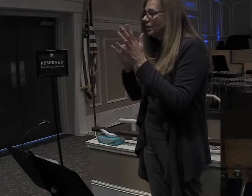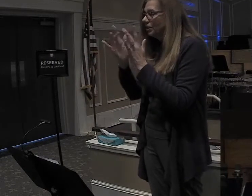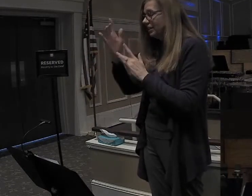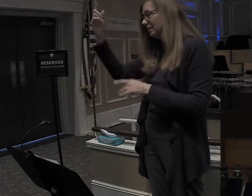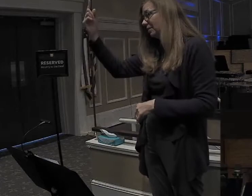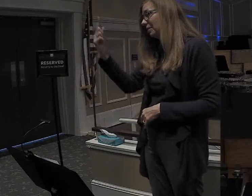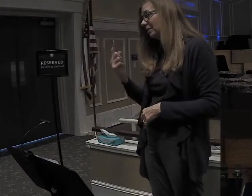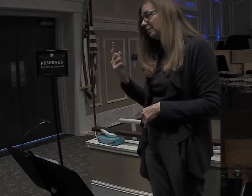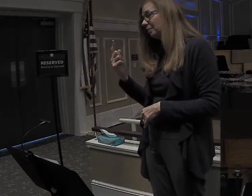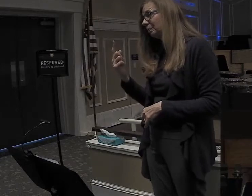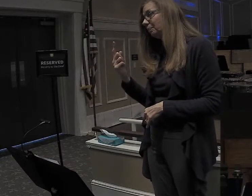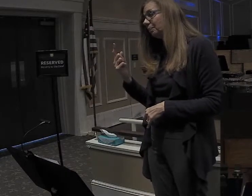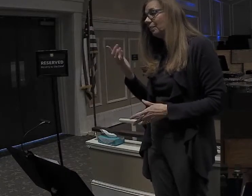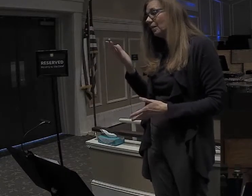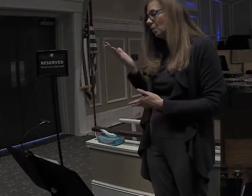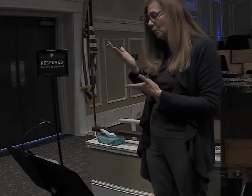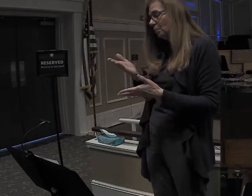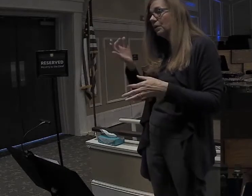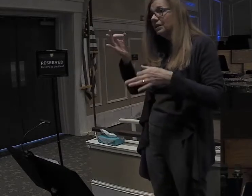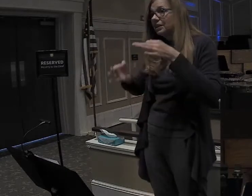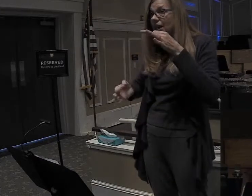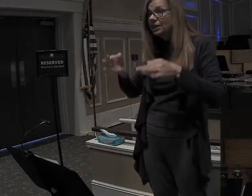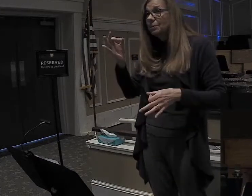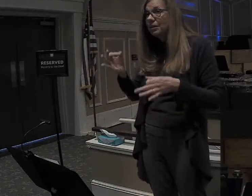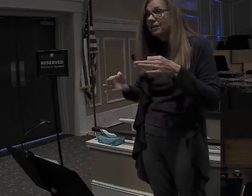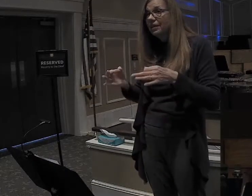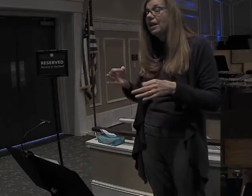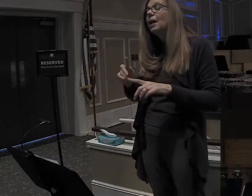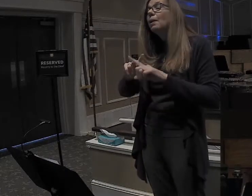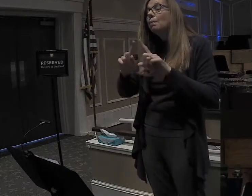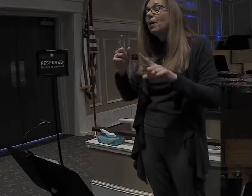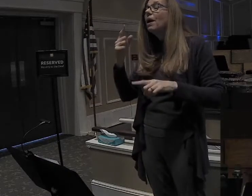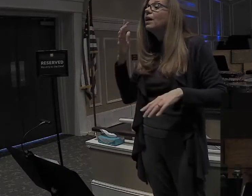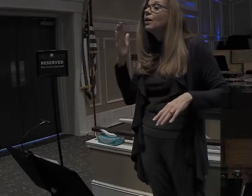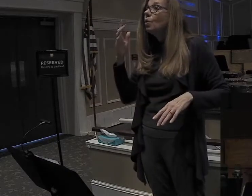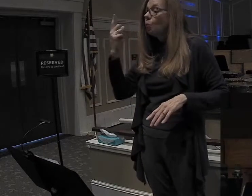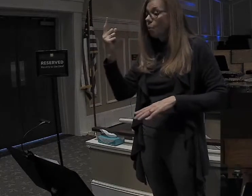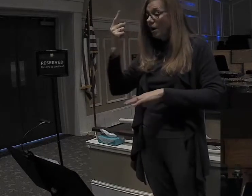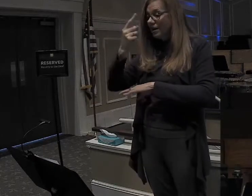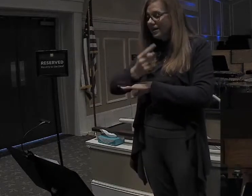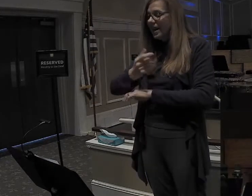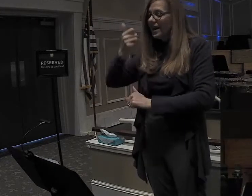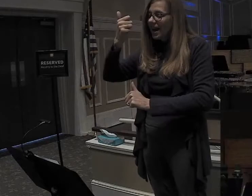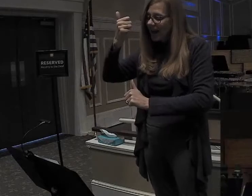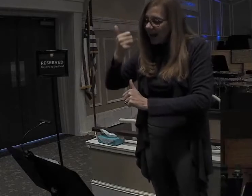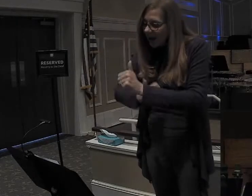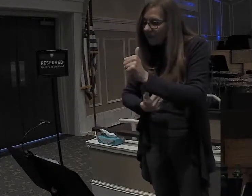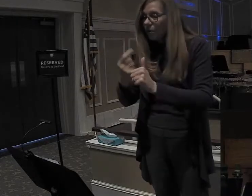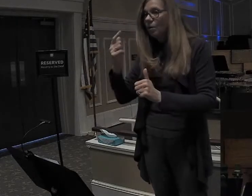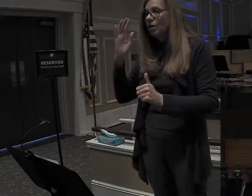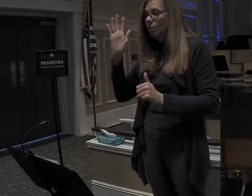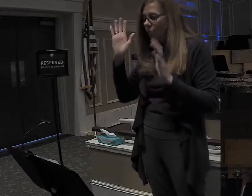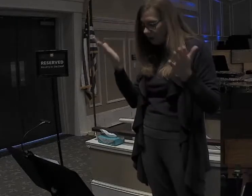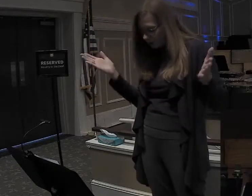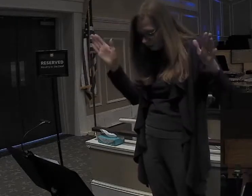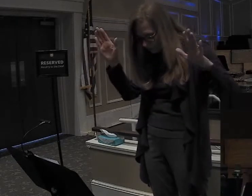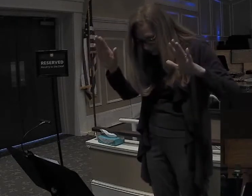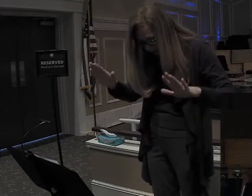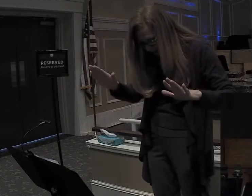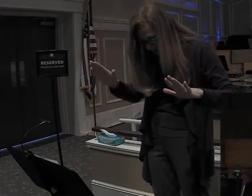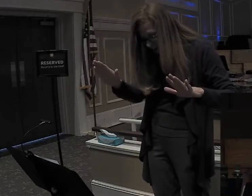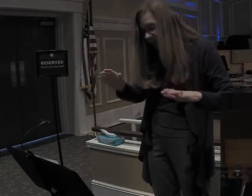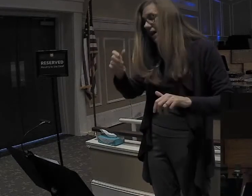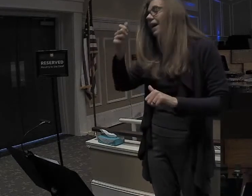as the hot bringing judgment, but one day every knee will bow and